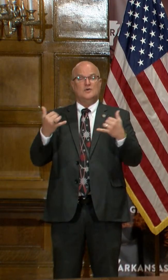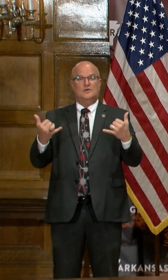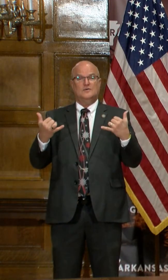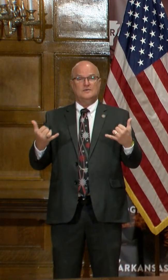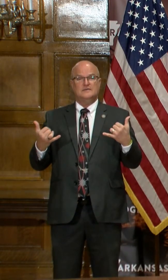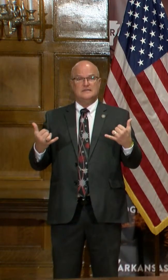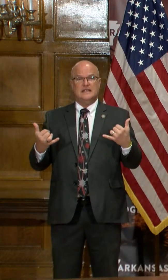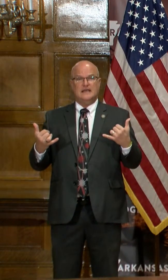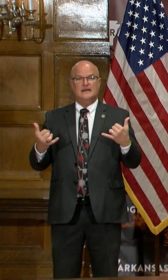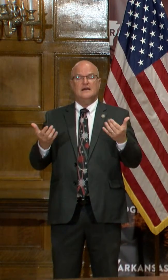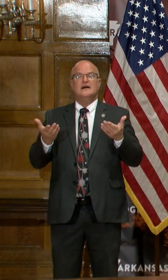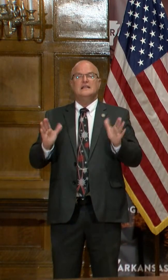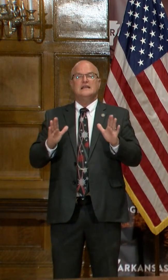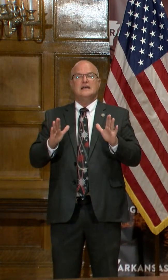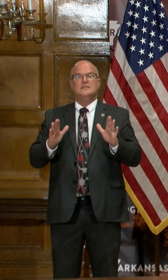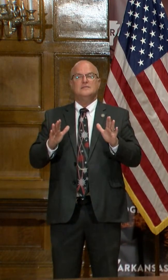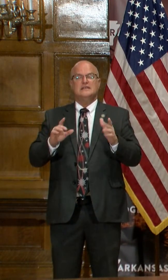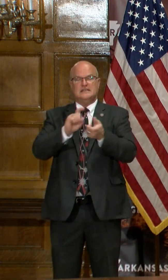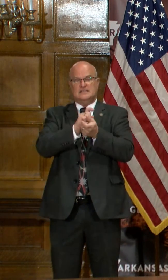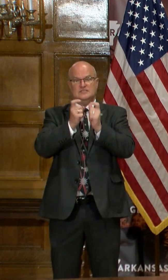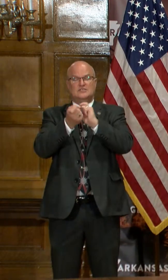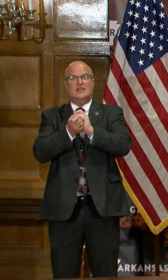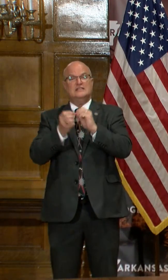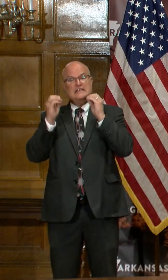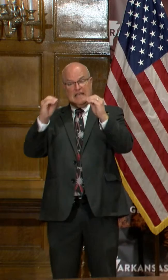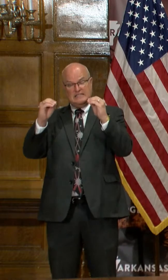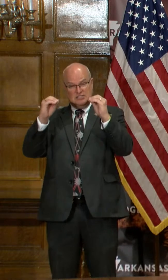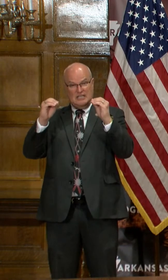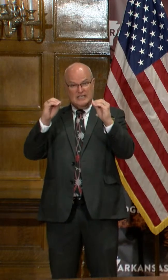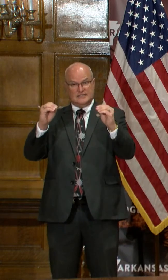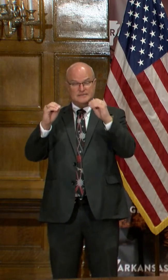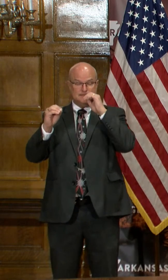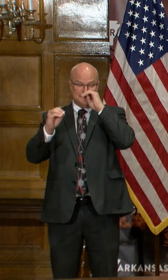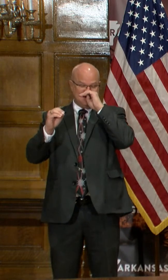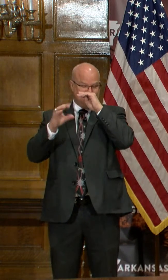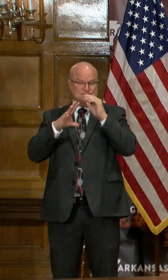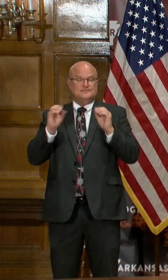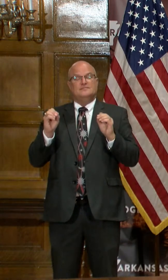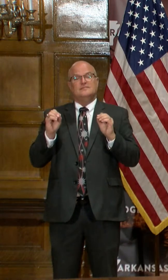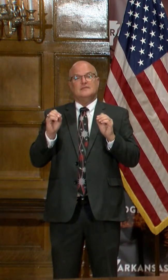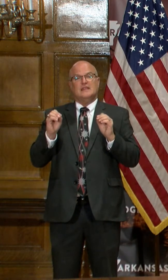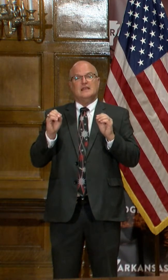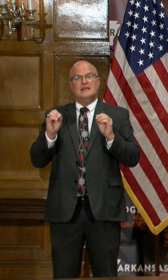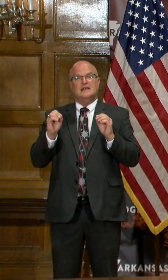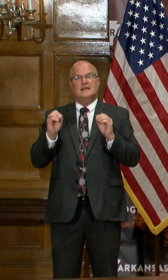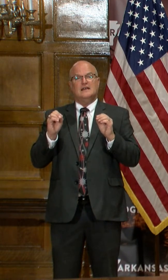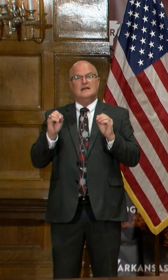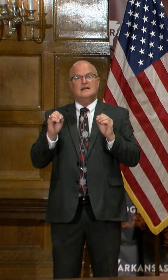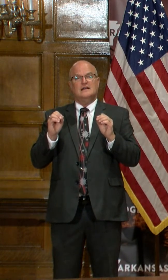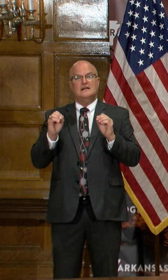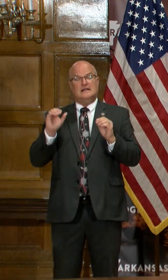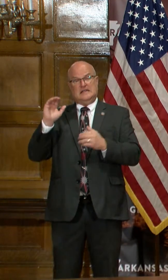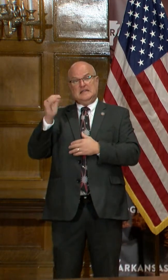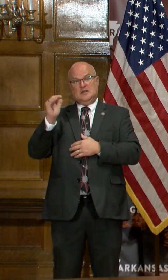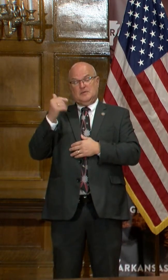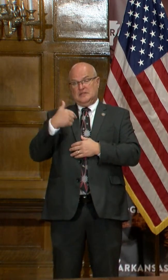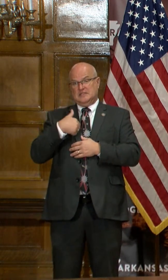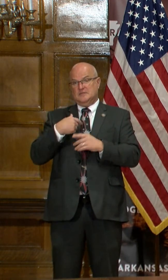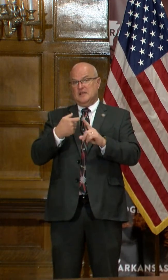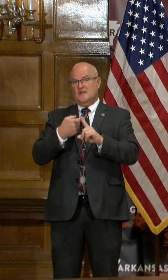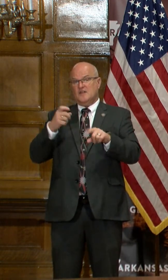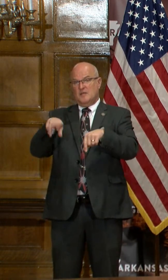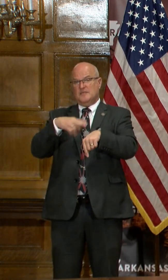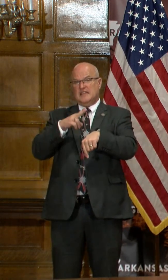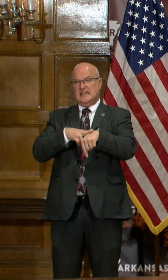that, let me shift to education, and it appears to me from